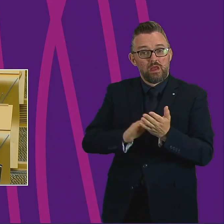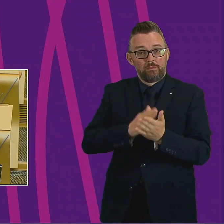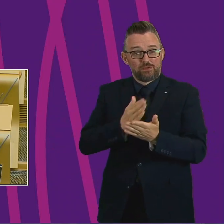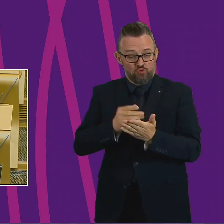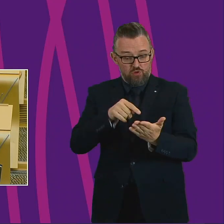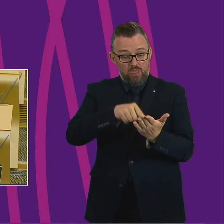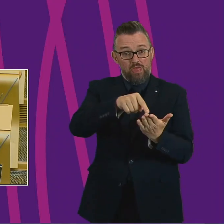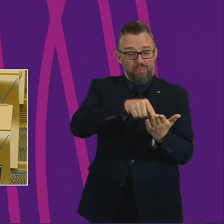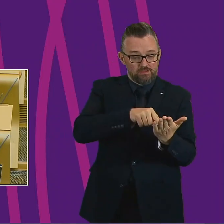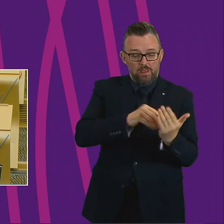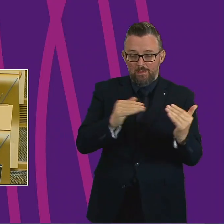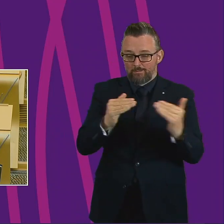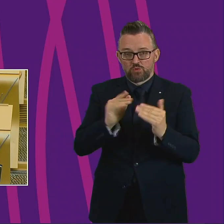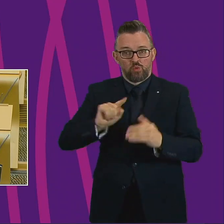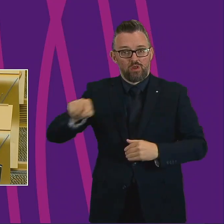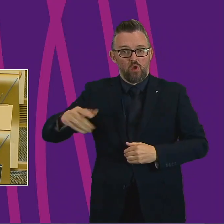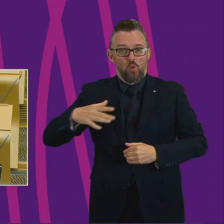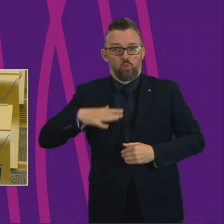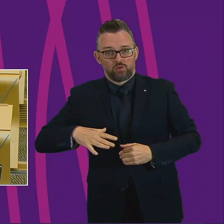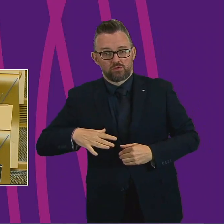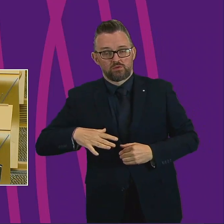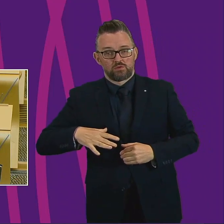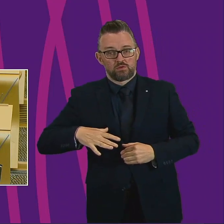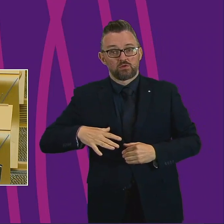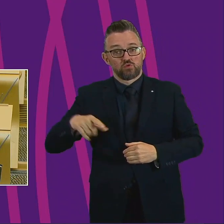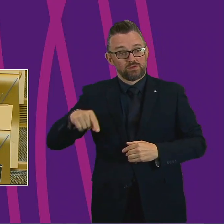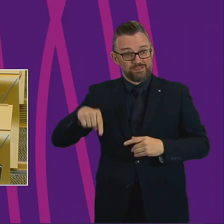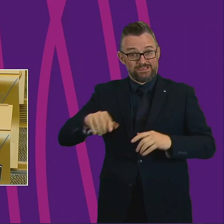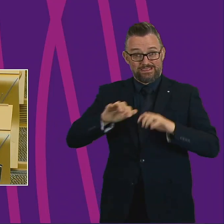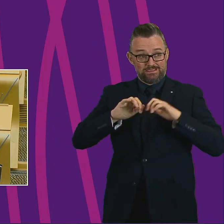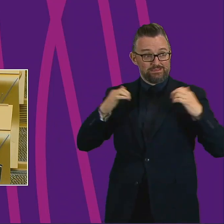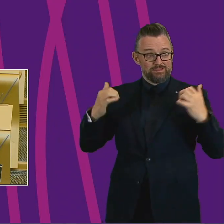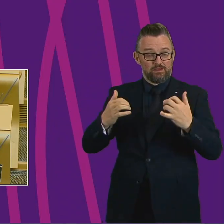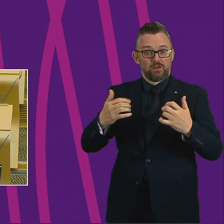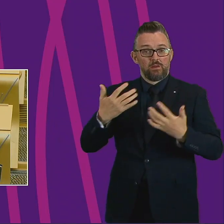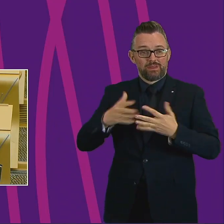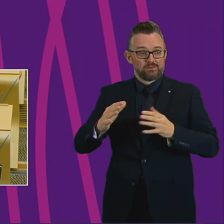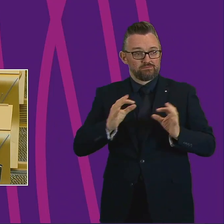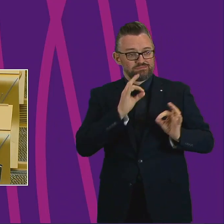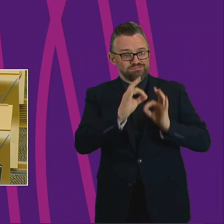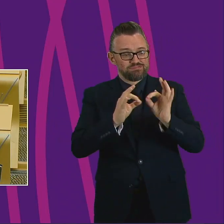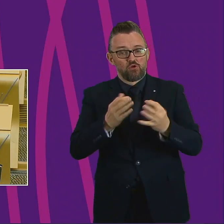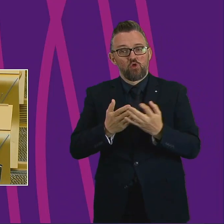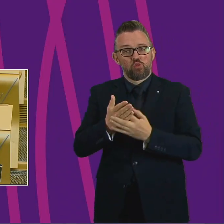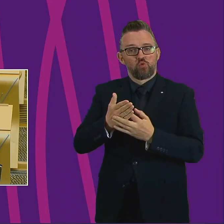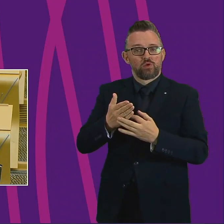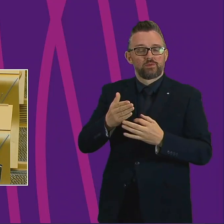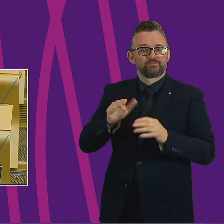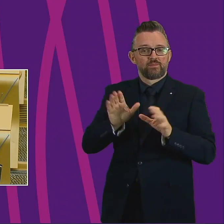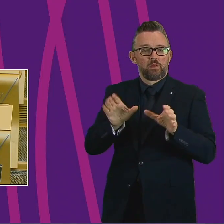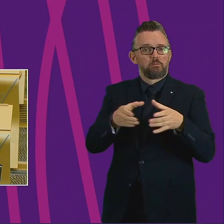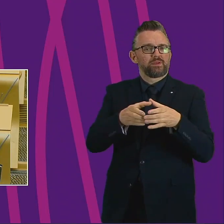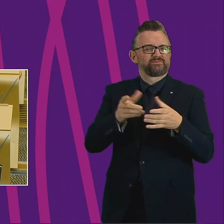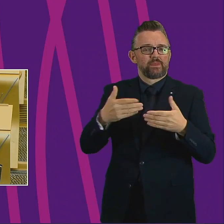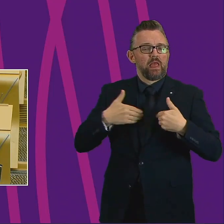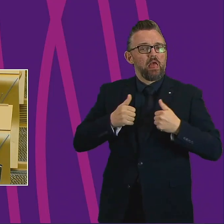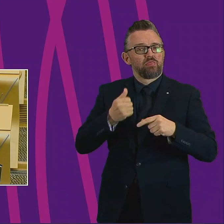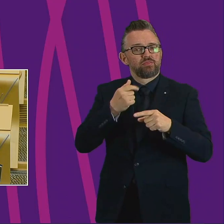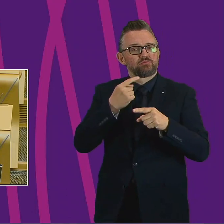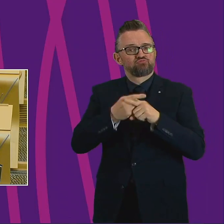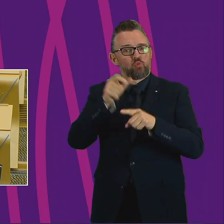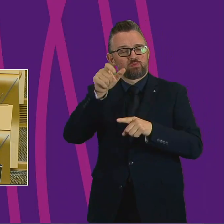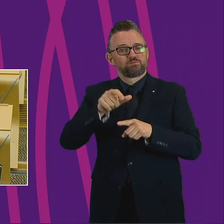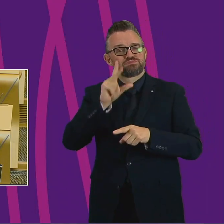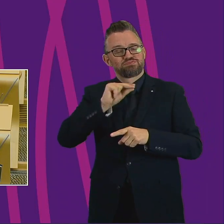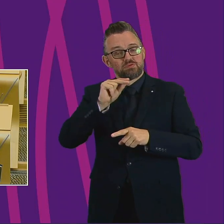they hoped it would do. Members here were given, through their party health spokespersons, the opportunity